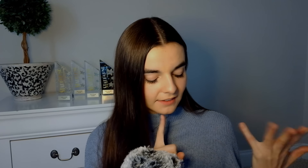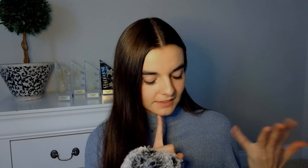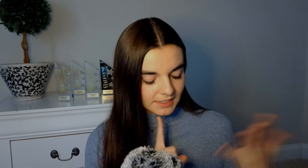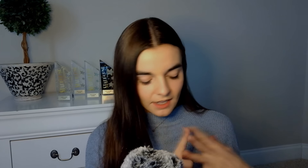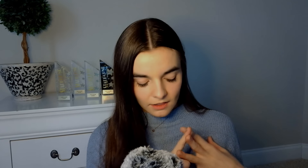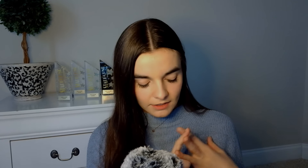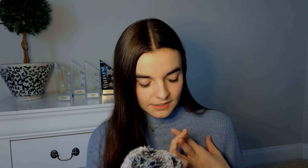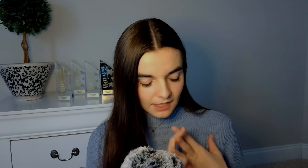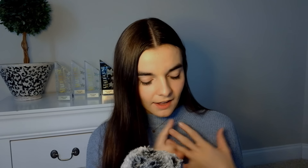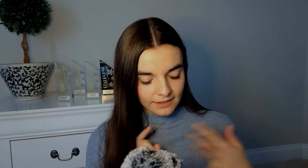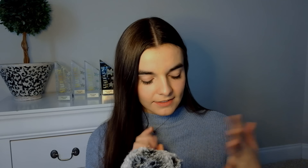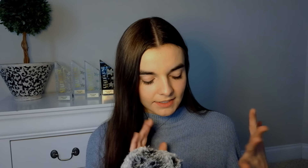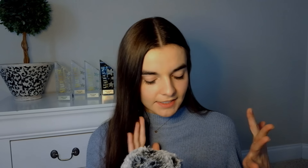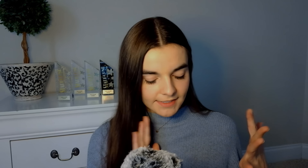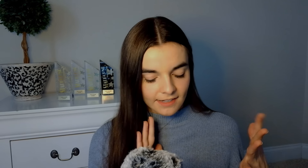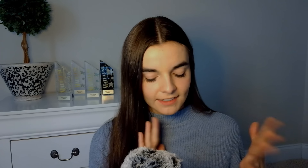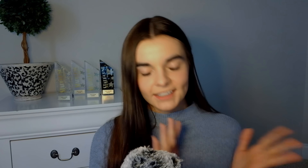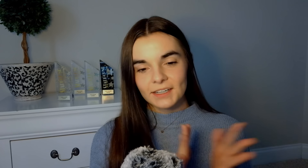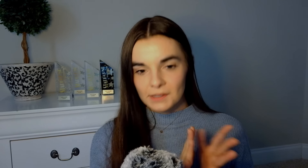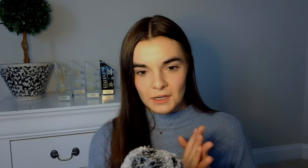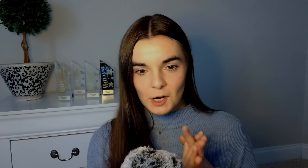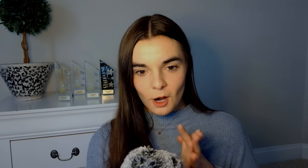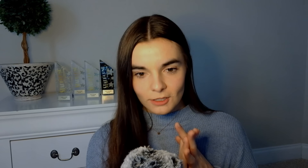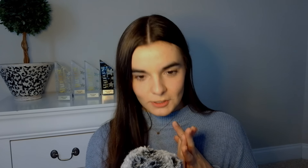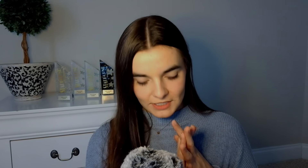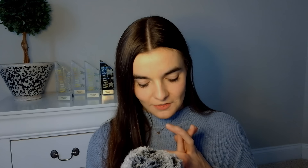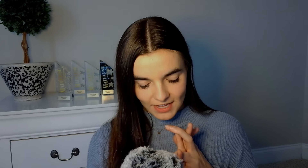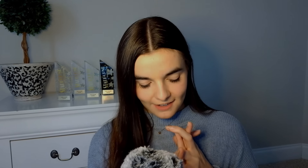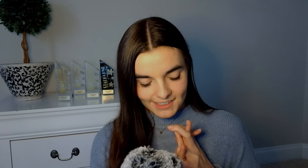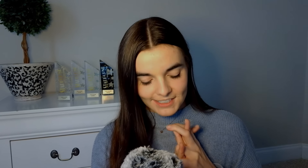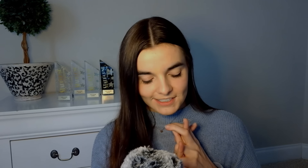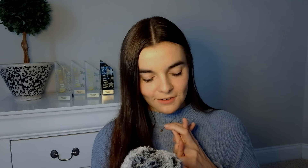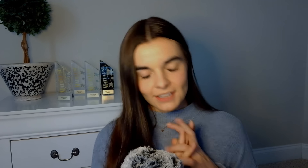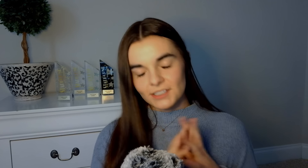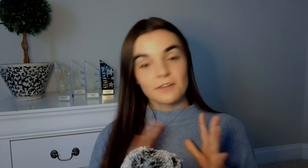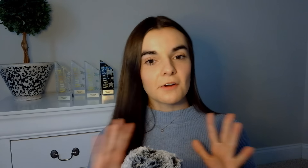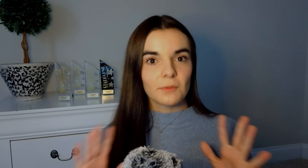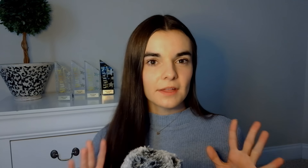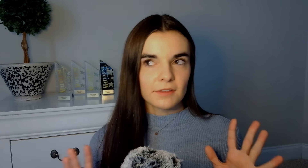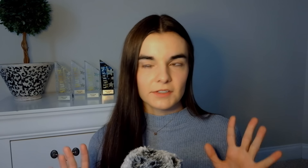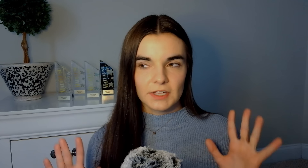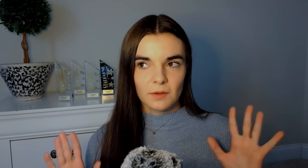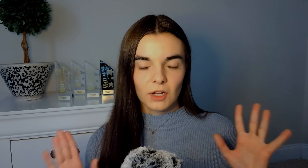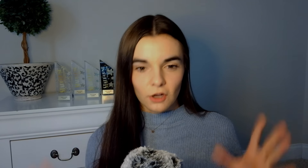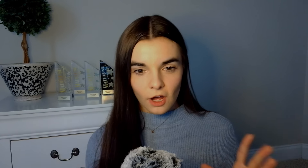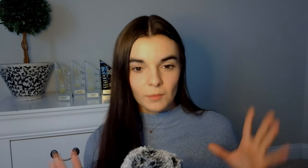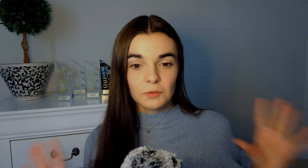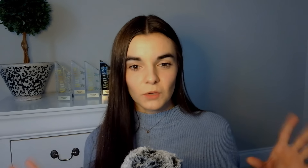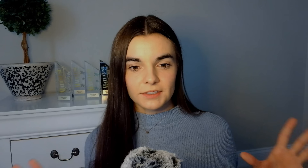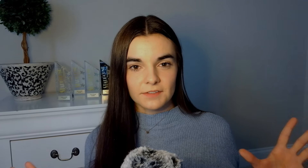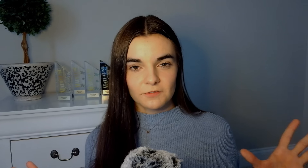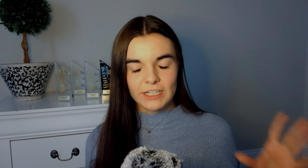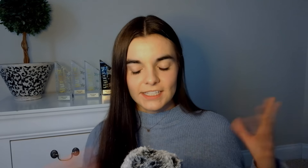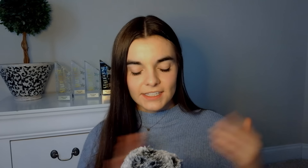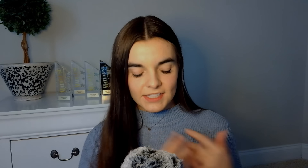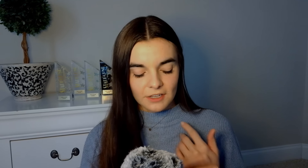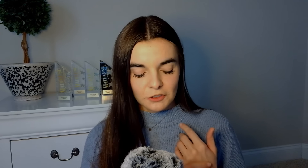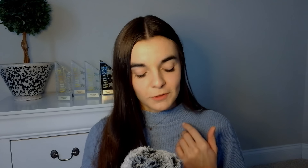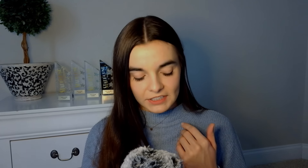signs, color signs, all sorts of things. So let's start with some common words and phrases that you will